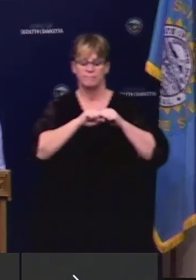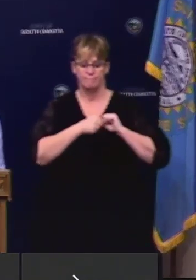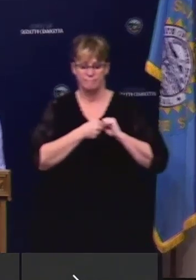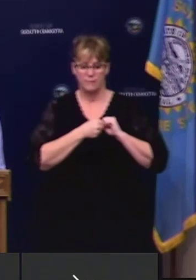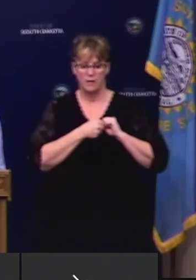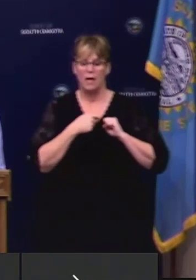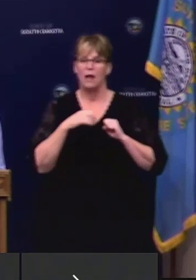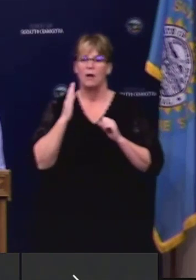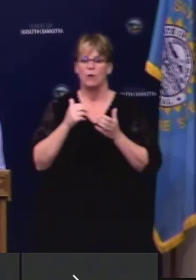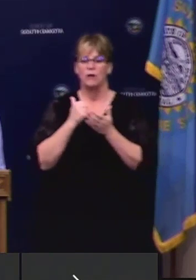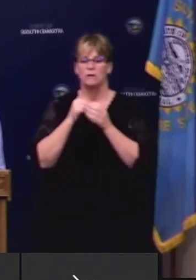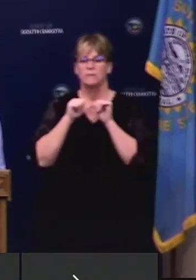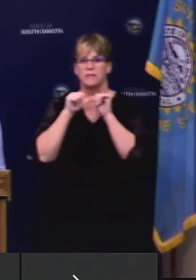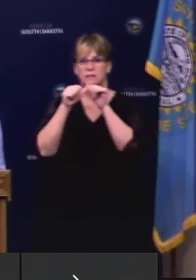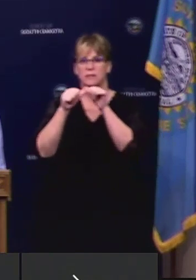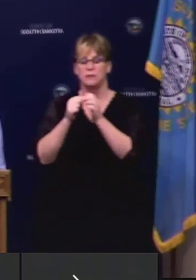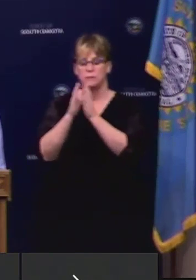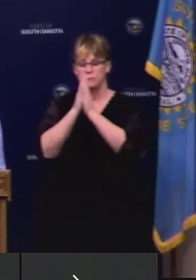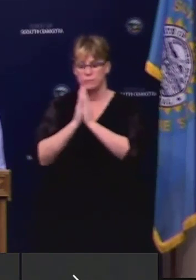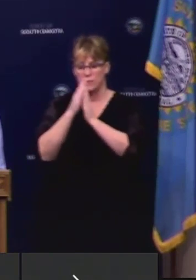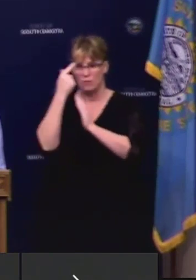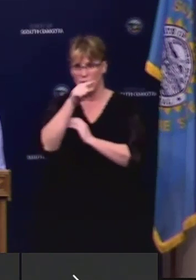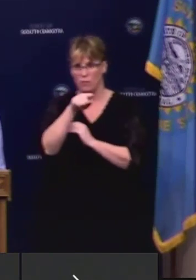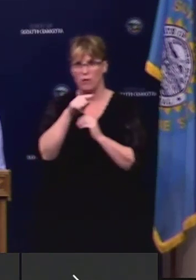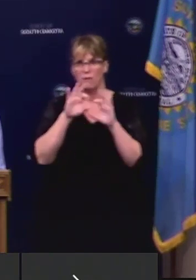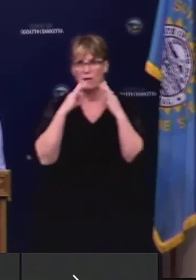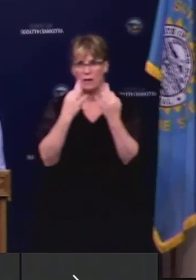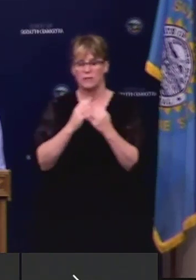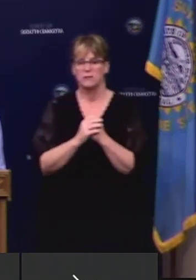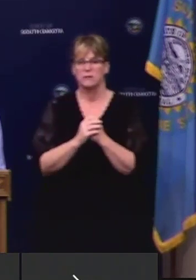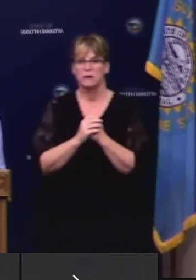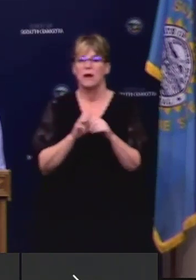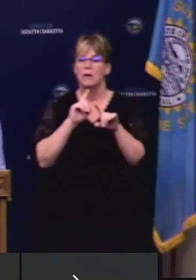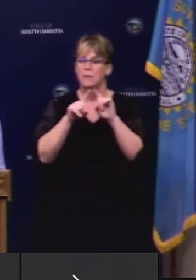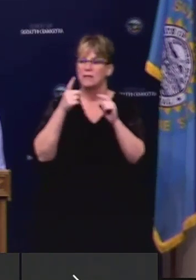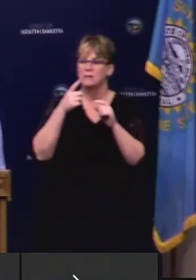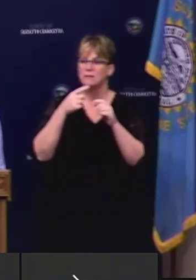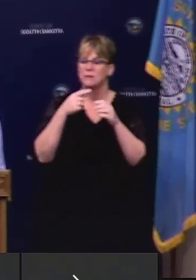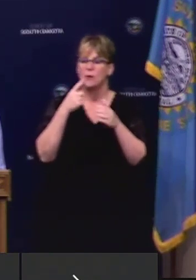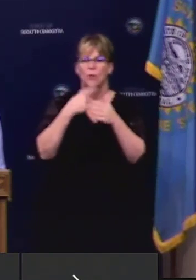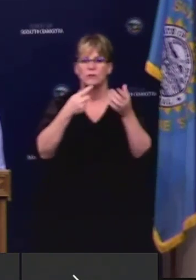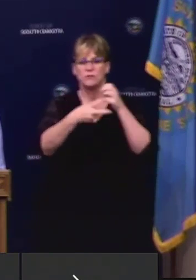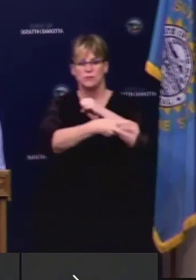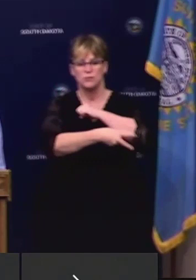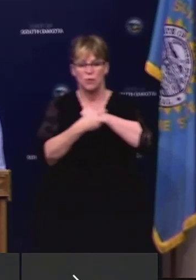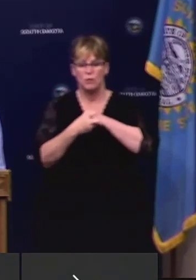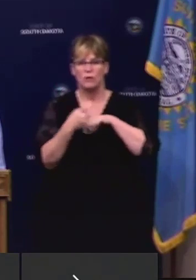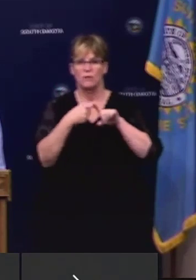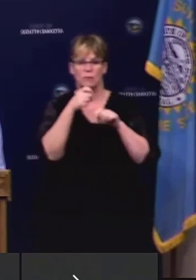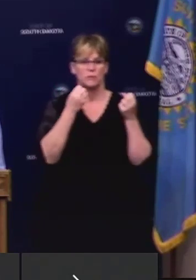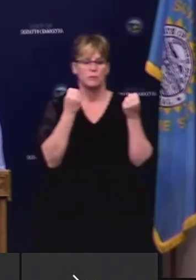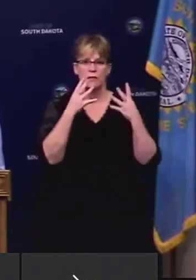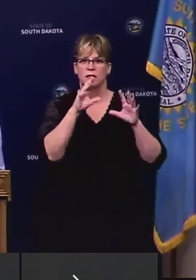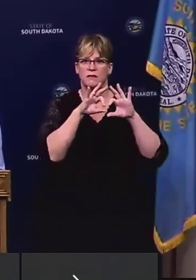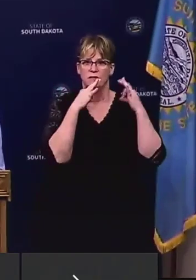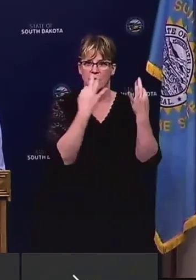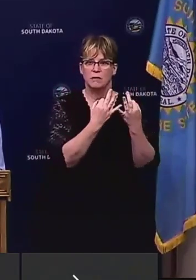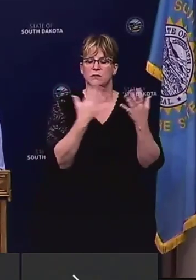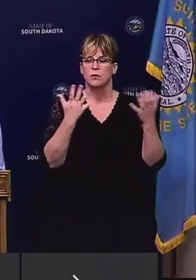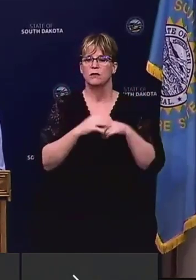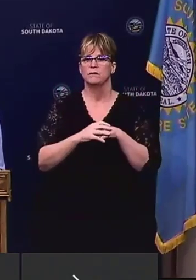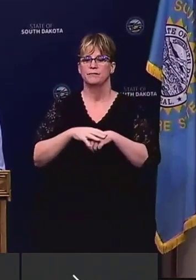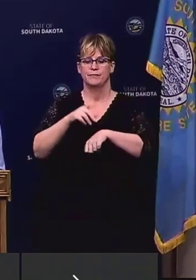them up in our families' prayers. What has been stolen from so many people during this pandemic, though, is